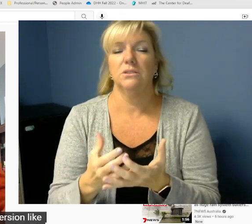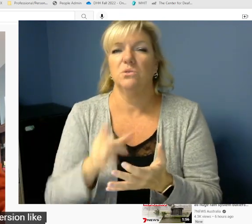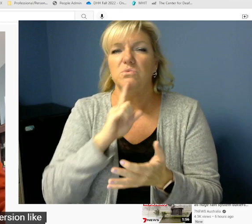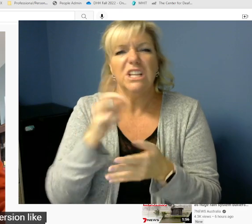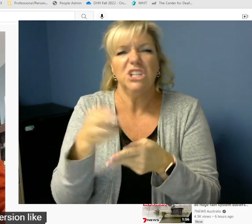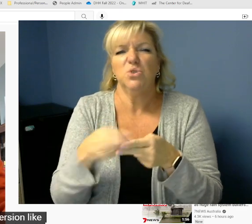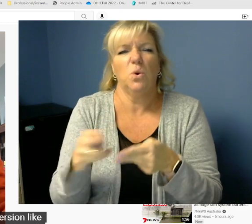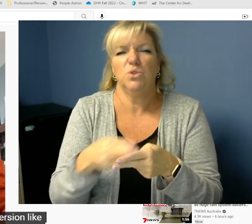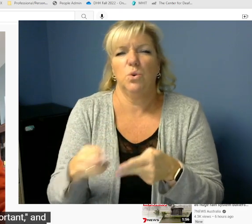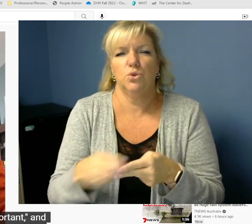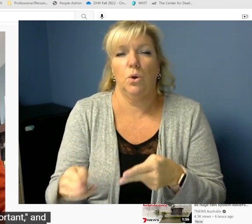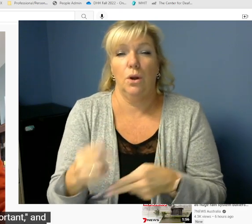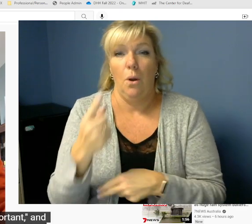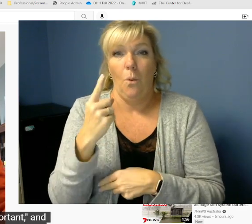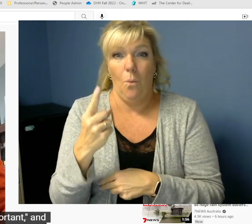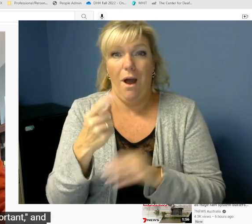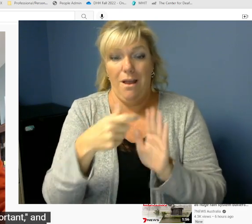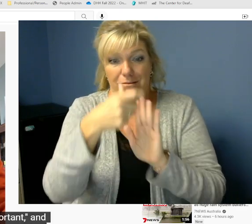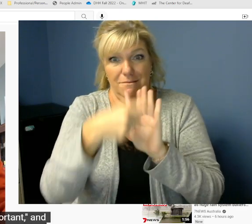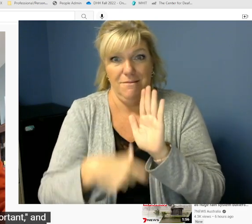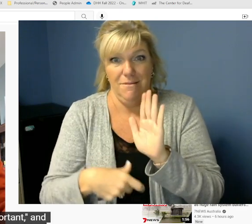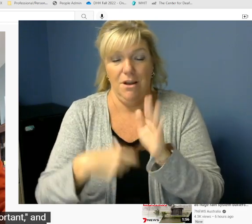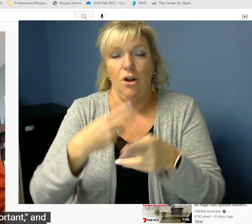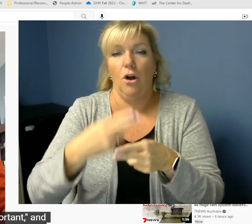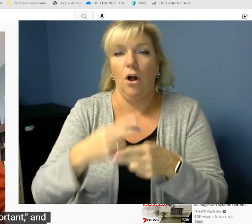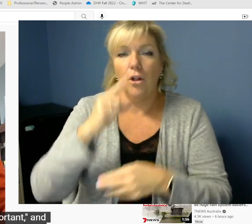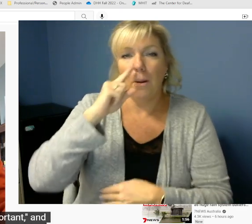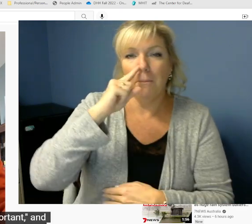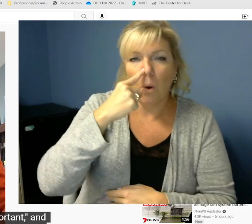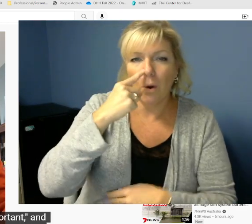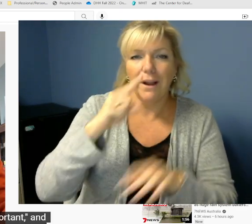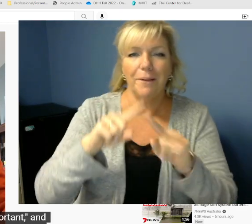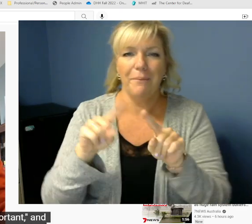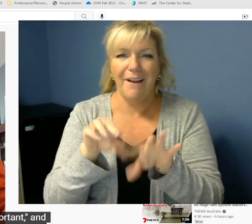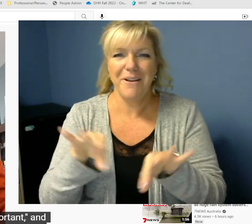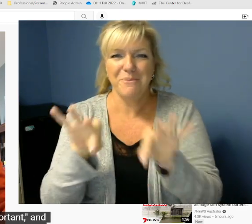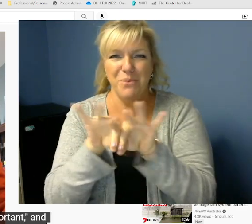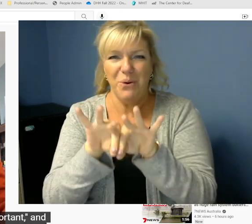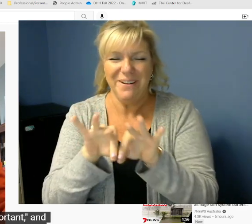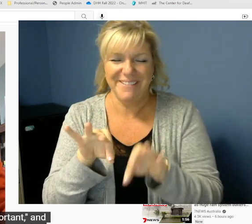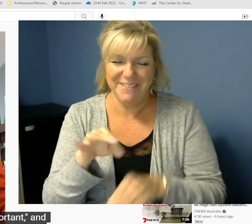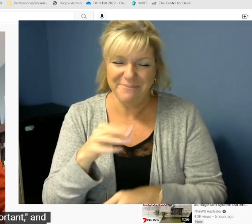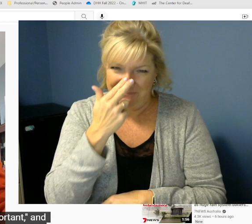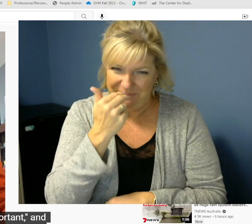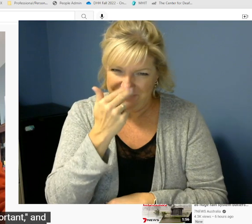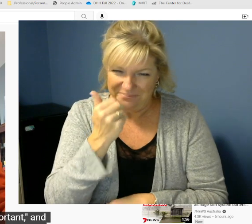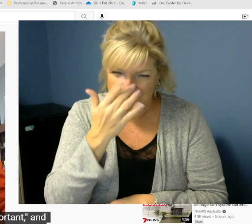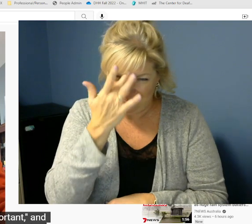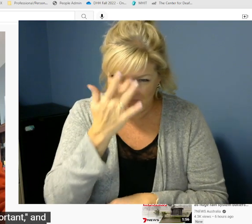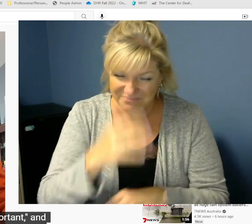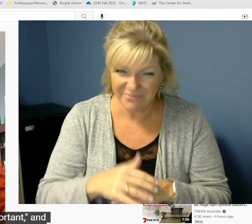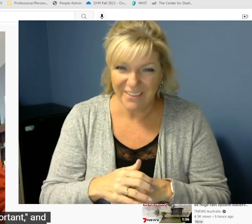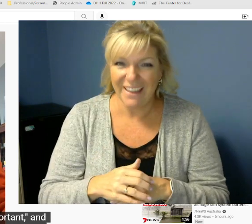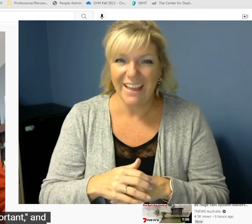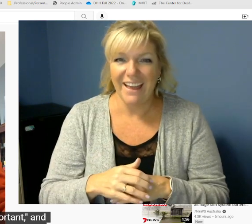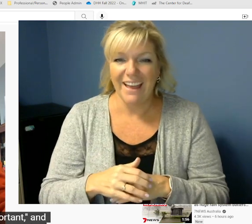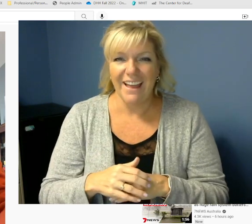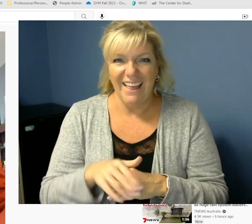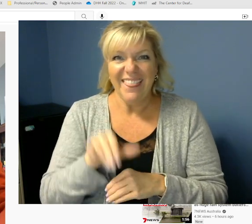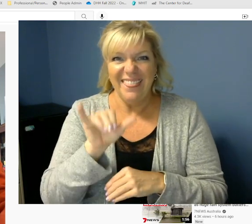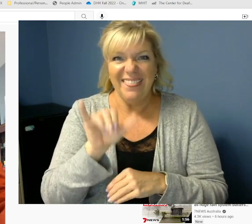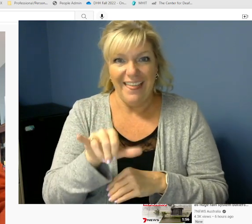And there was one section of that magazine called Boring But Important. And it kind of reminds me of the